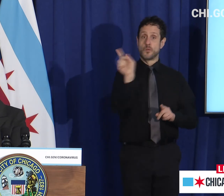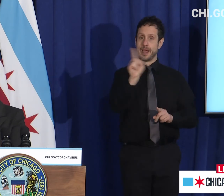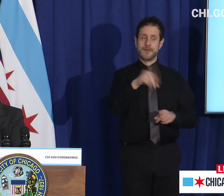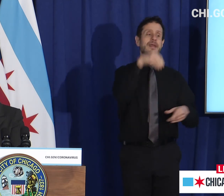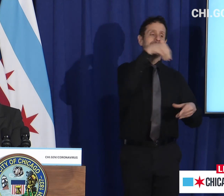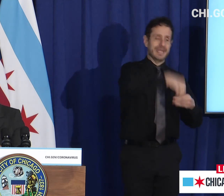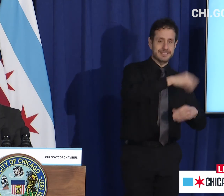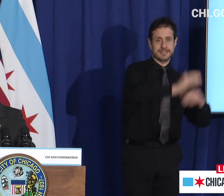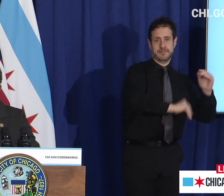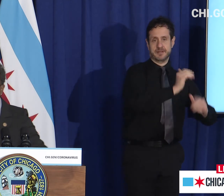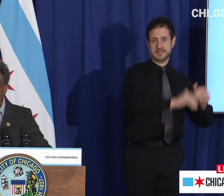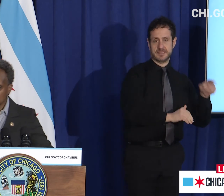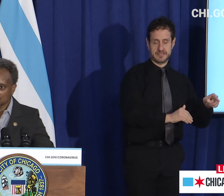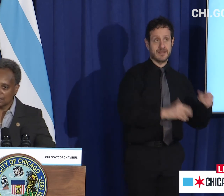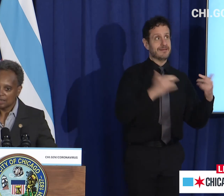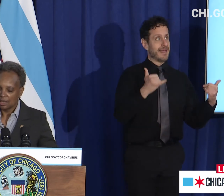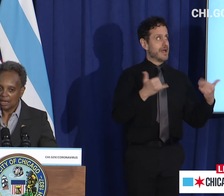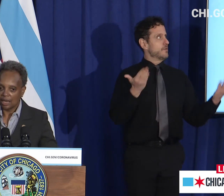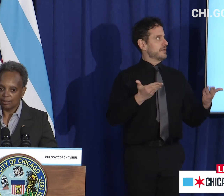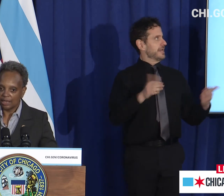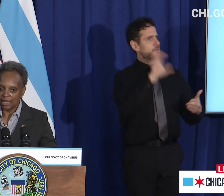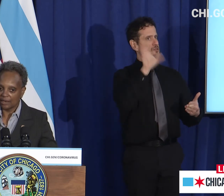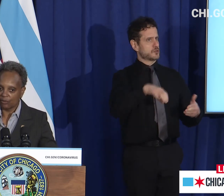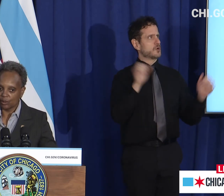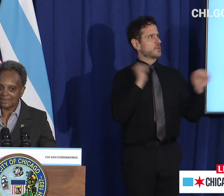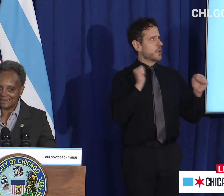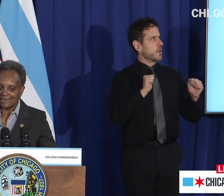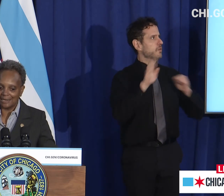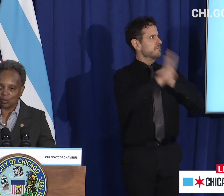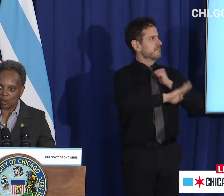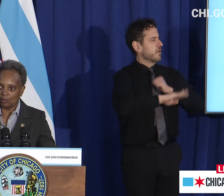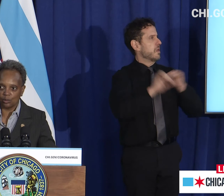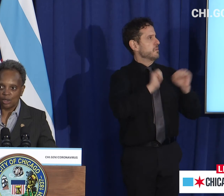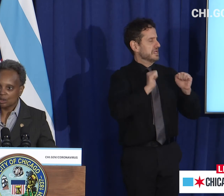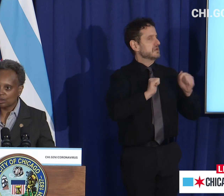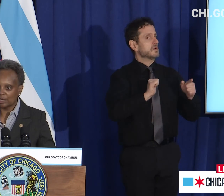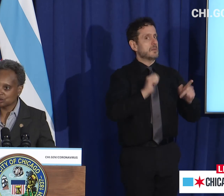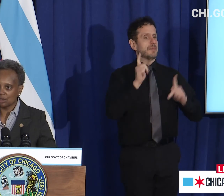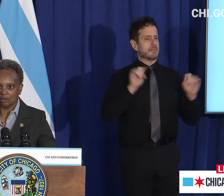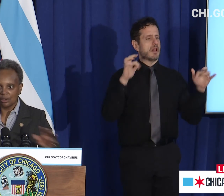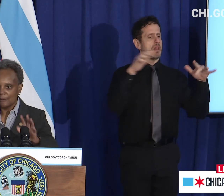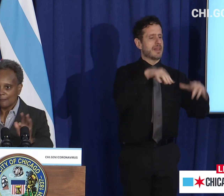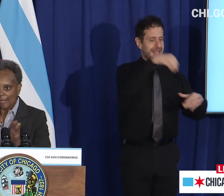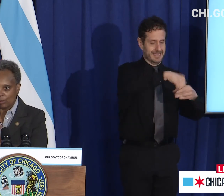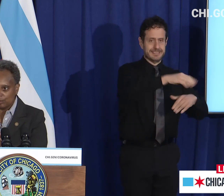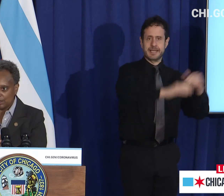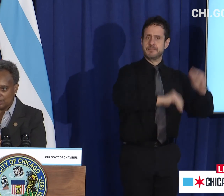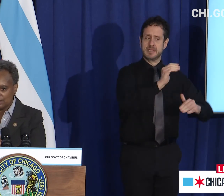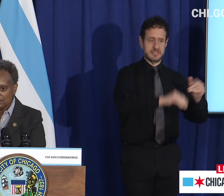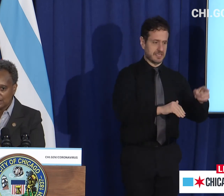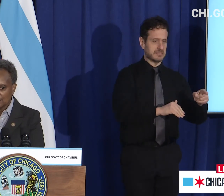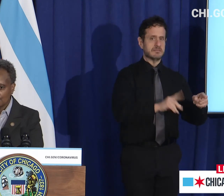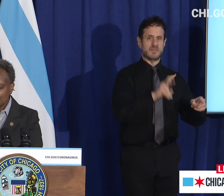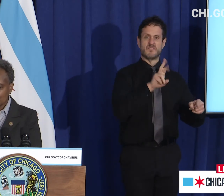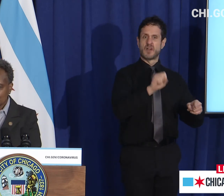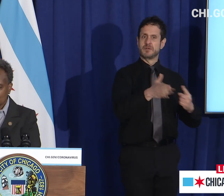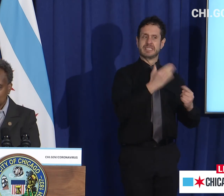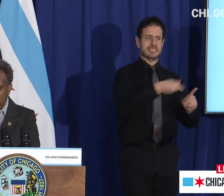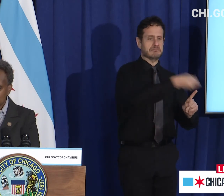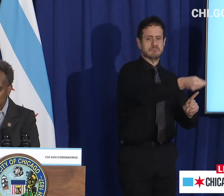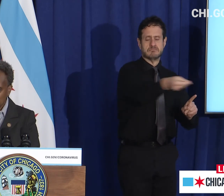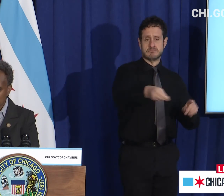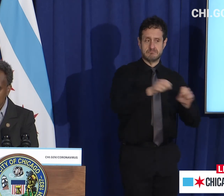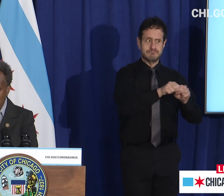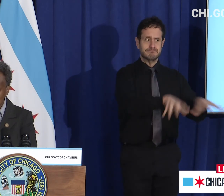season in our city. And again, if we were seeing it in one location or other, that would be,